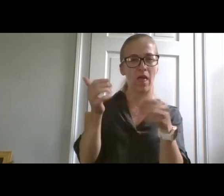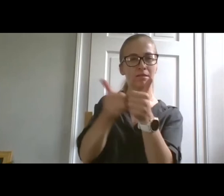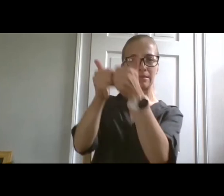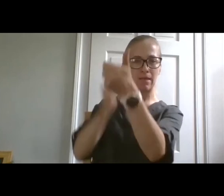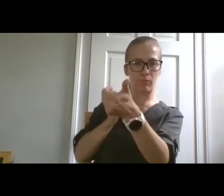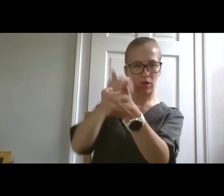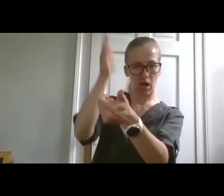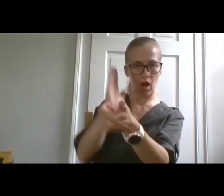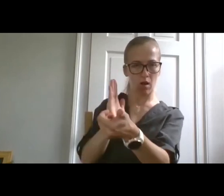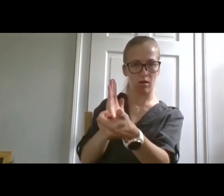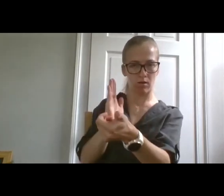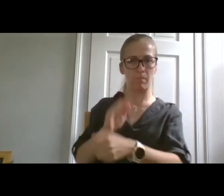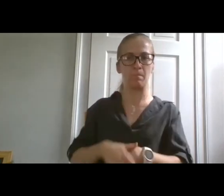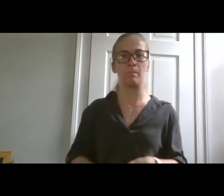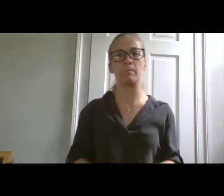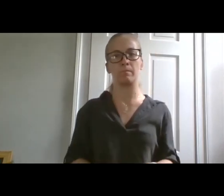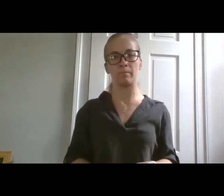God.